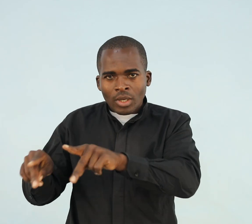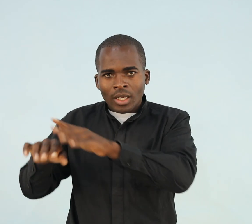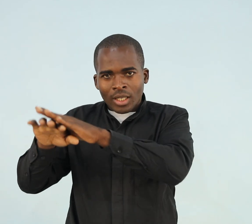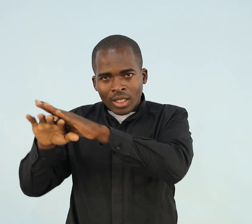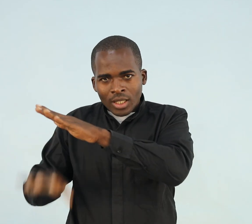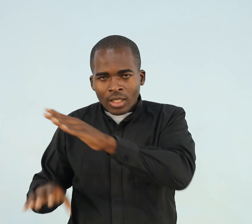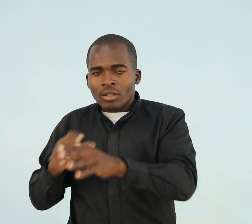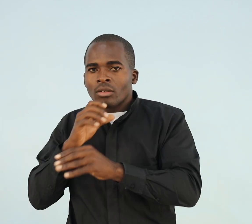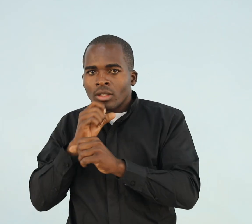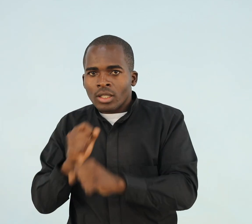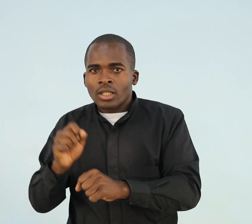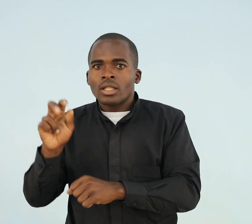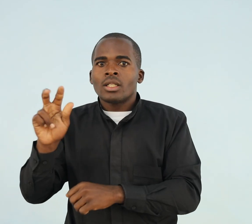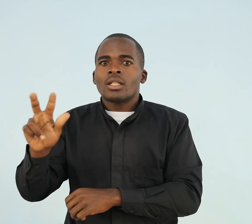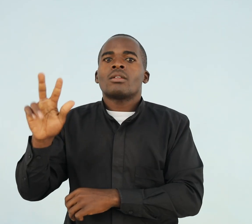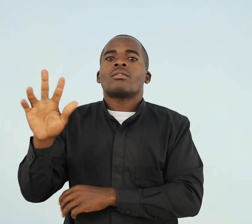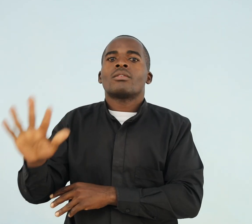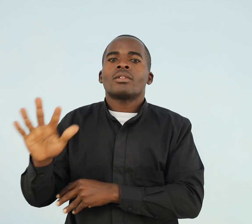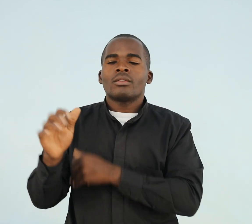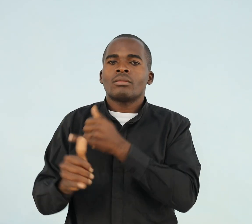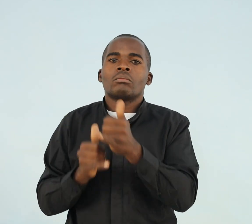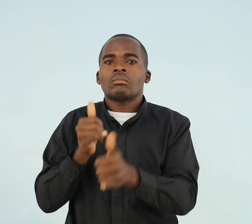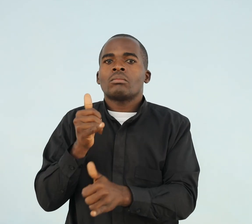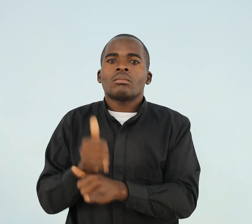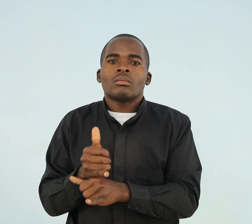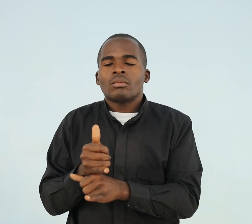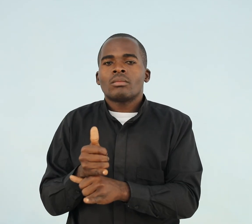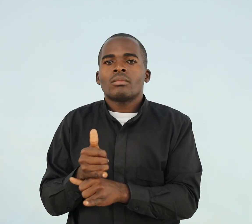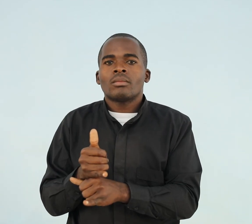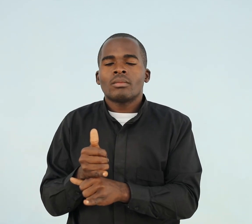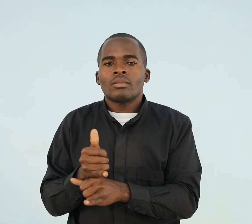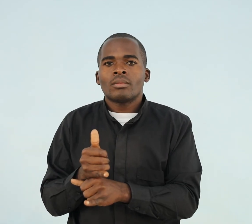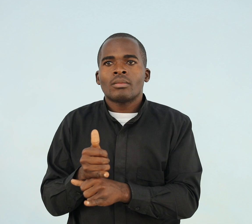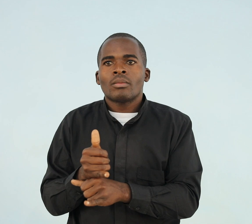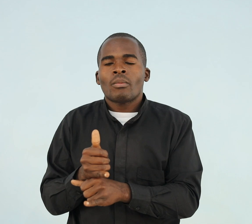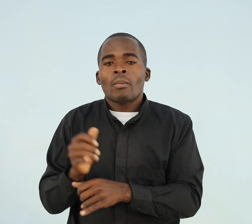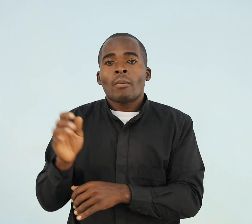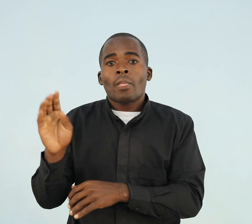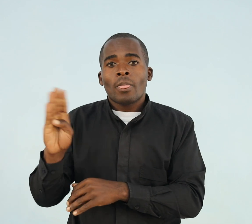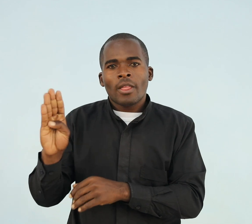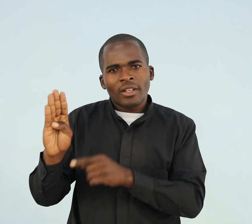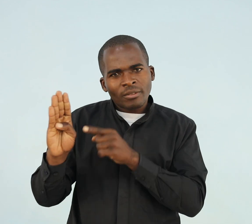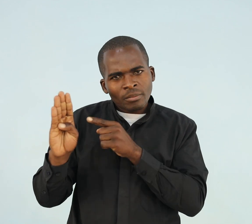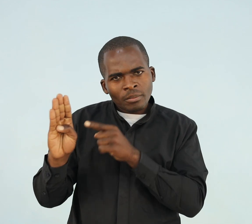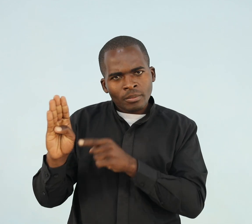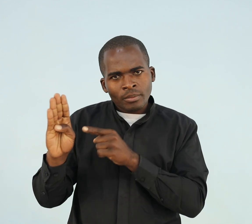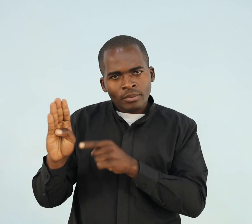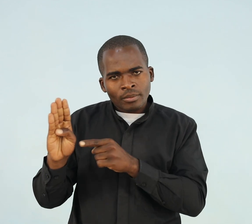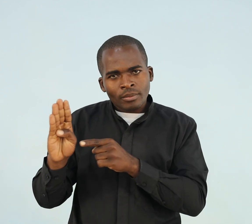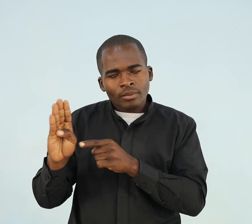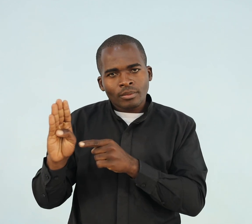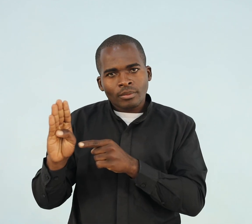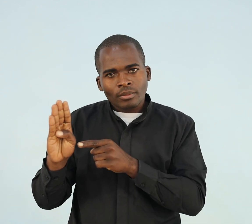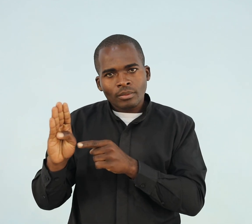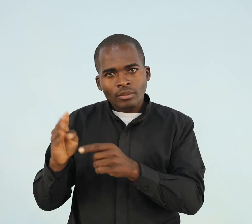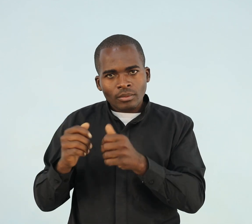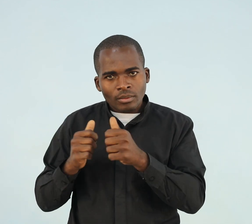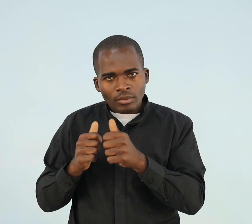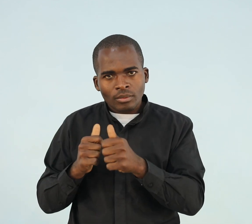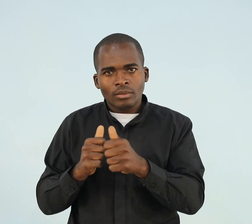of 35 years. And B. The insertion of the following new